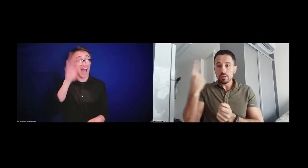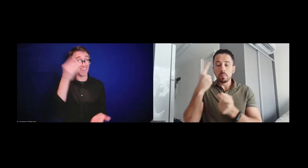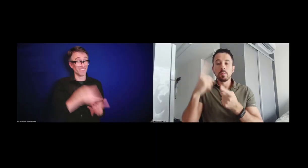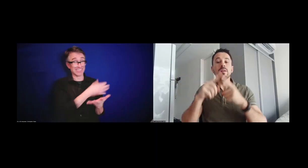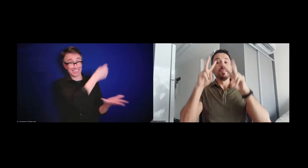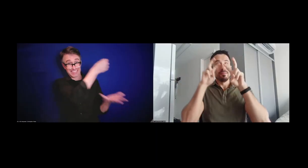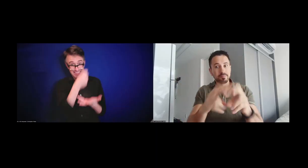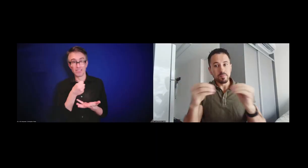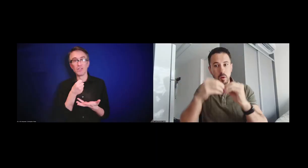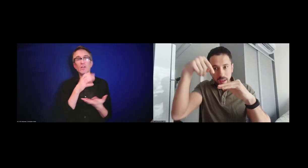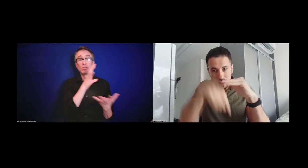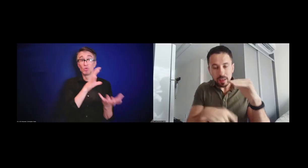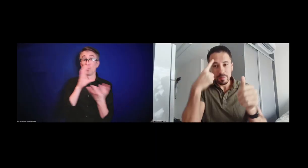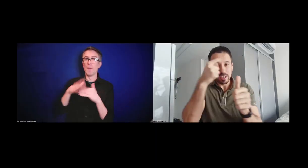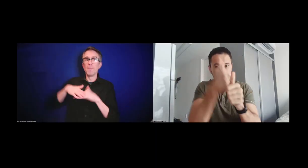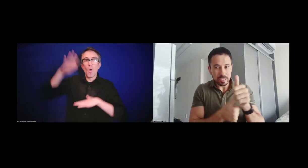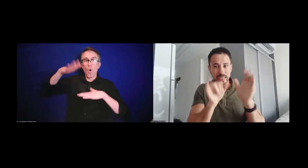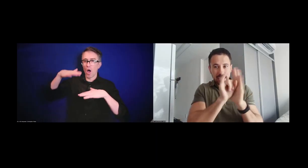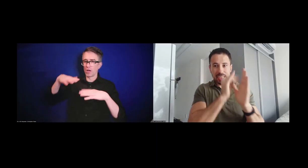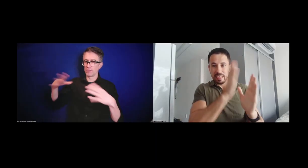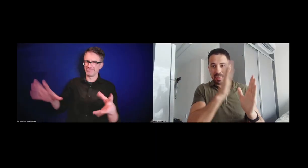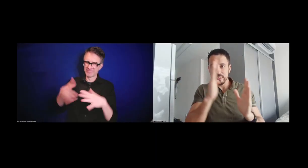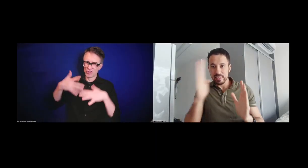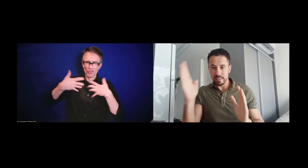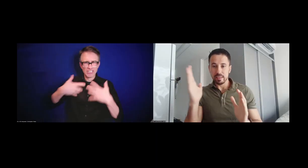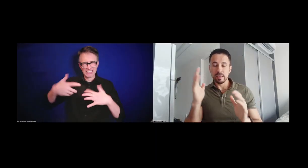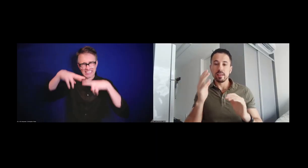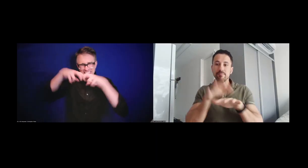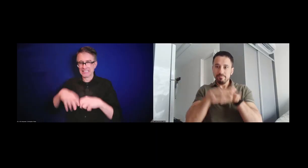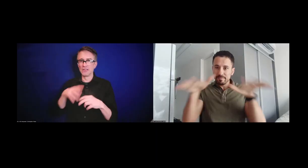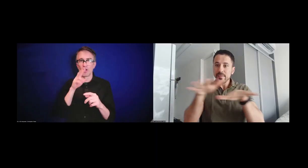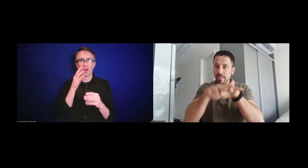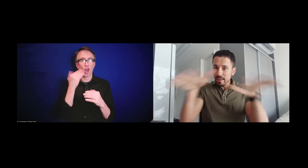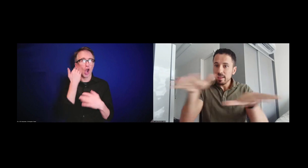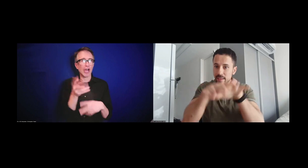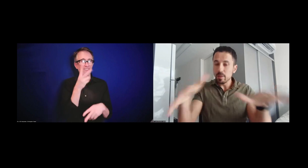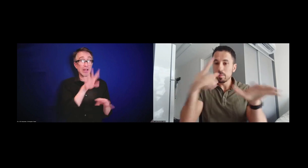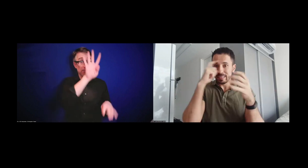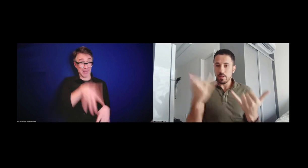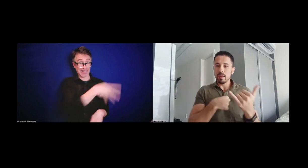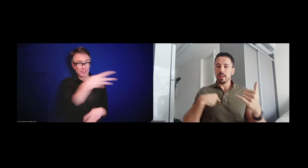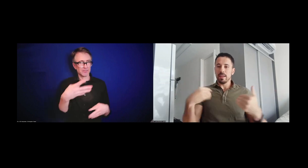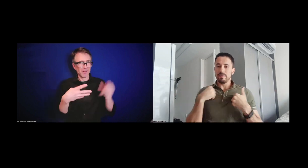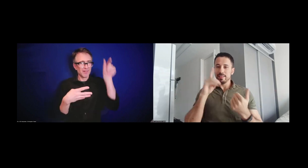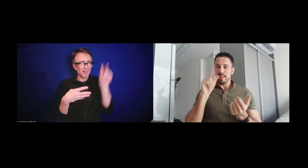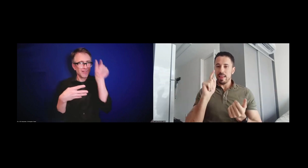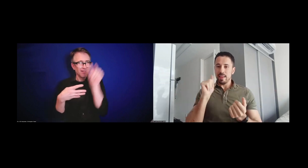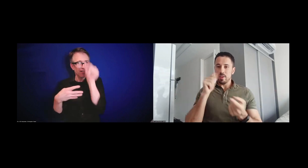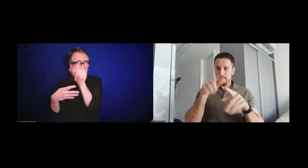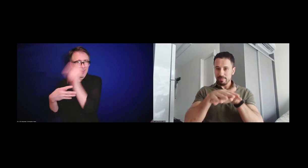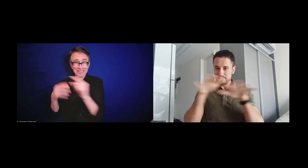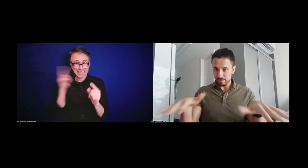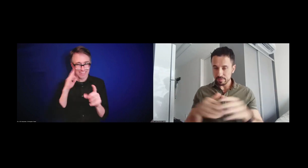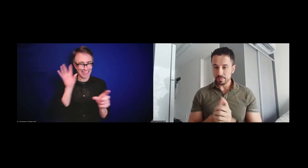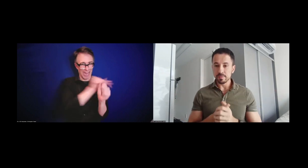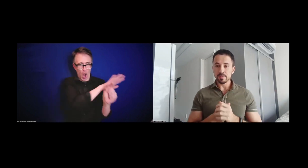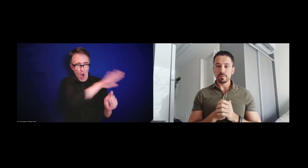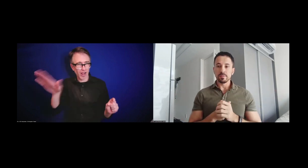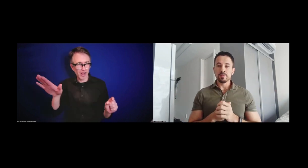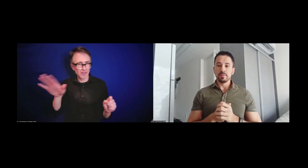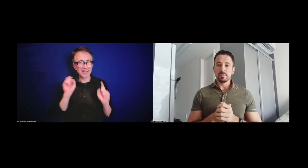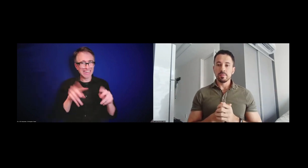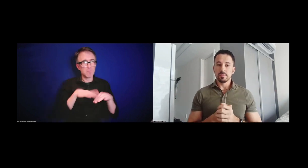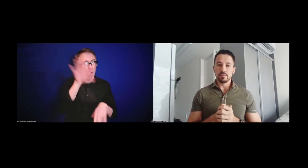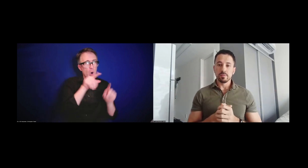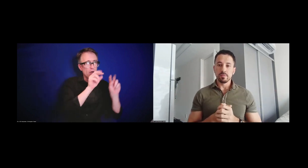Currently, we're looking for more funding to actually hire someone to really go into depth with each of the aspects of the matrix math